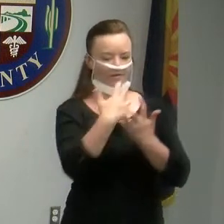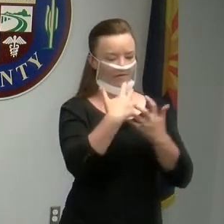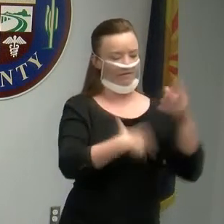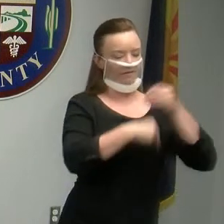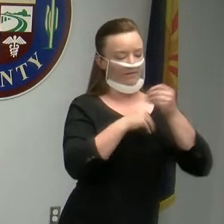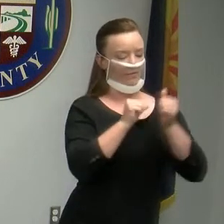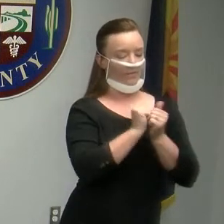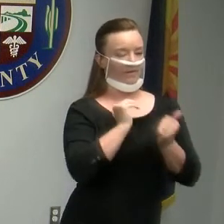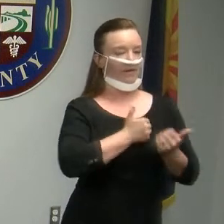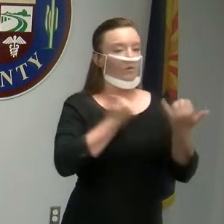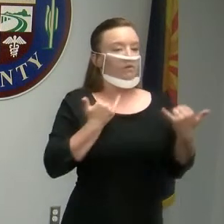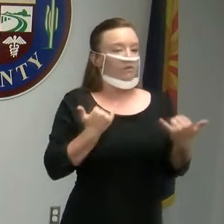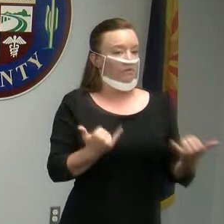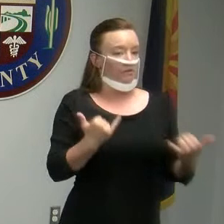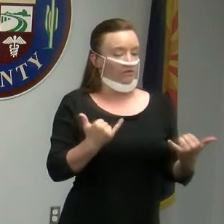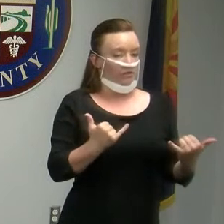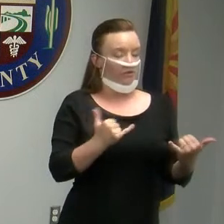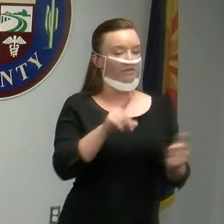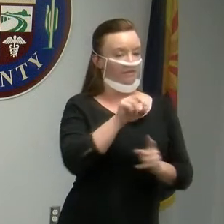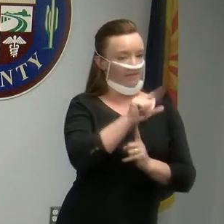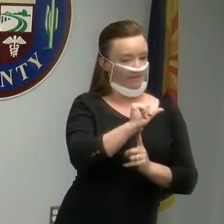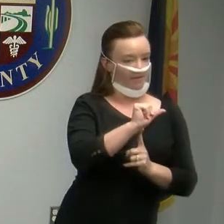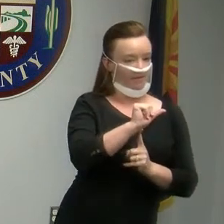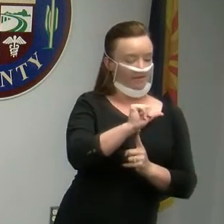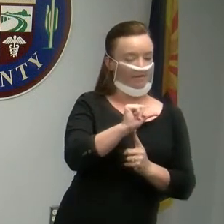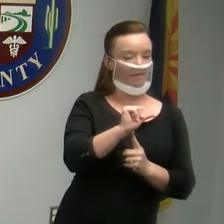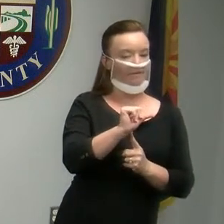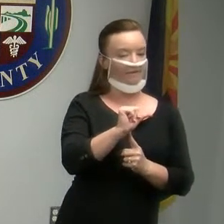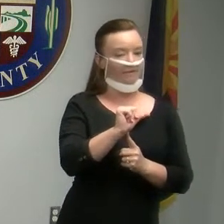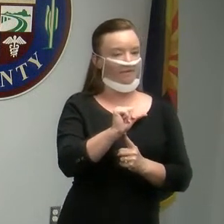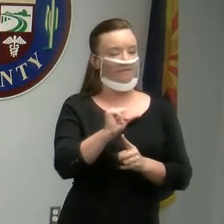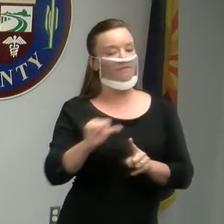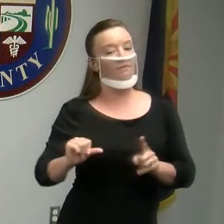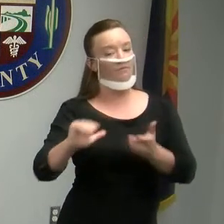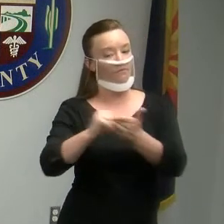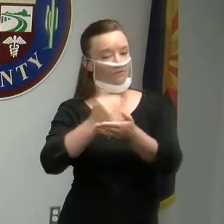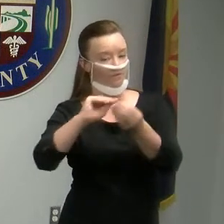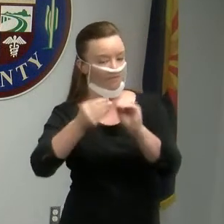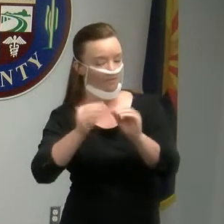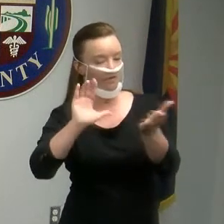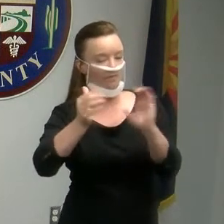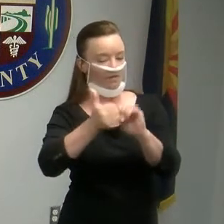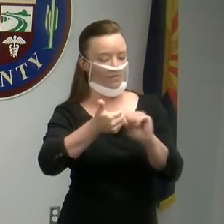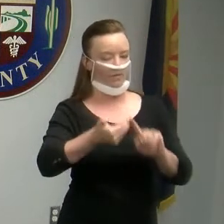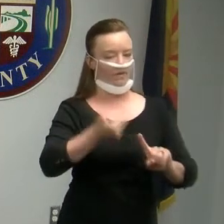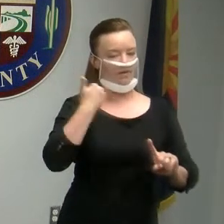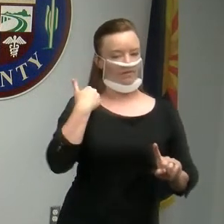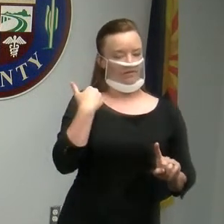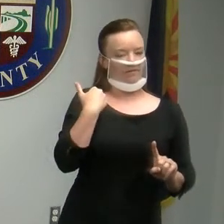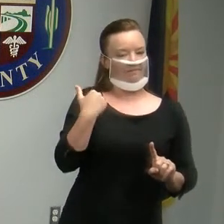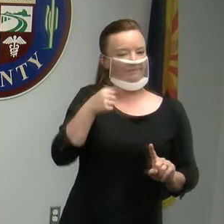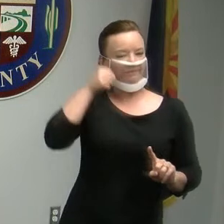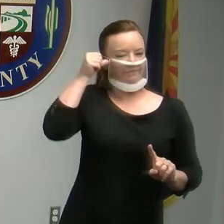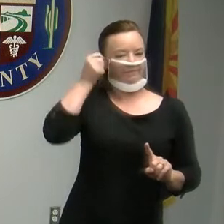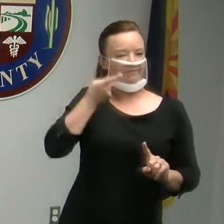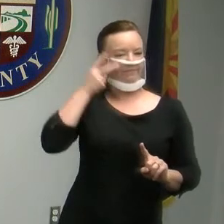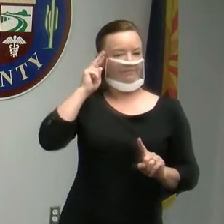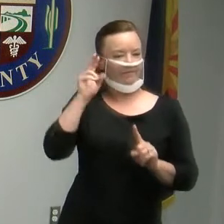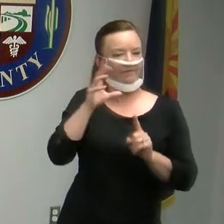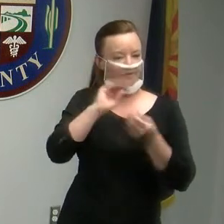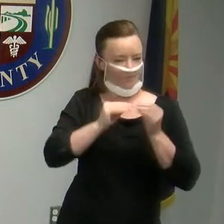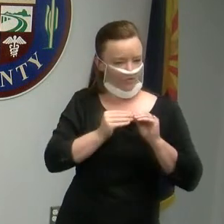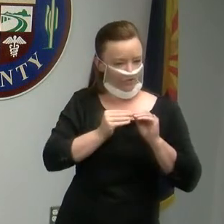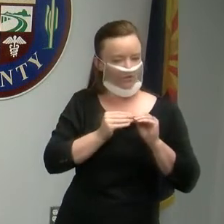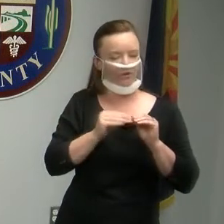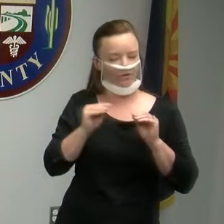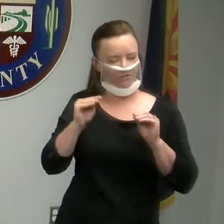data and compare the new numbers to the previous numbers, and we also monitor trends to look